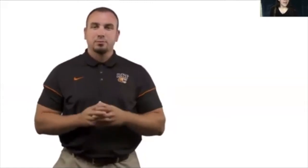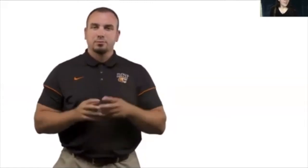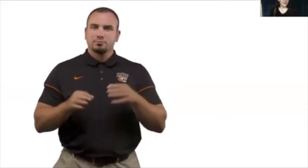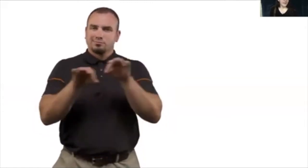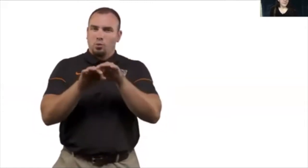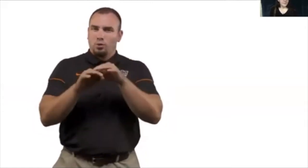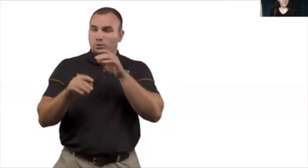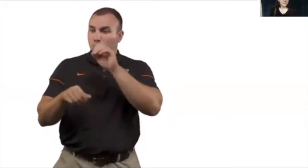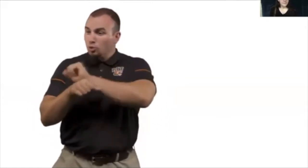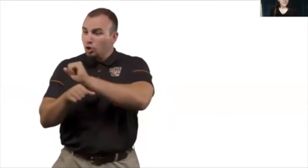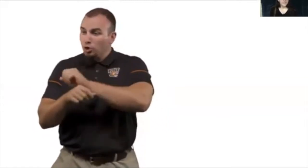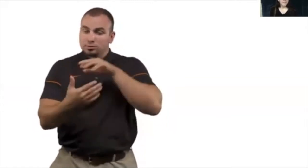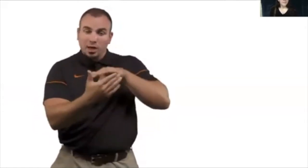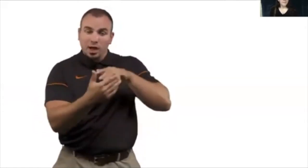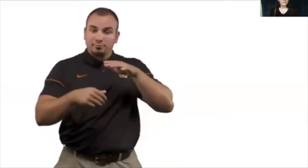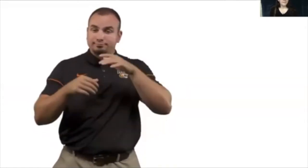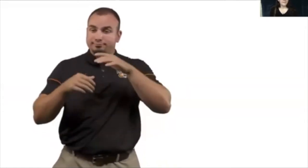is not permitted.